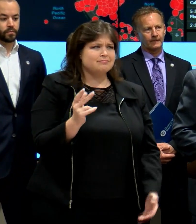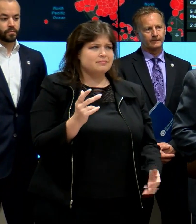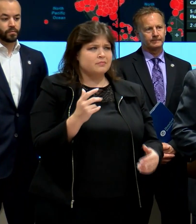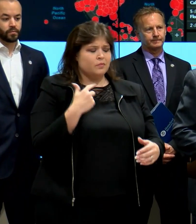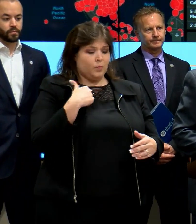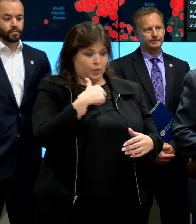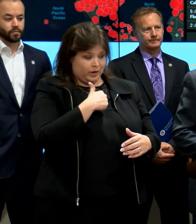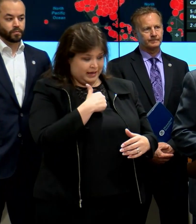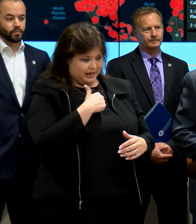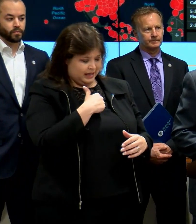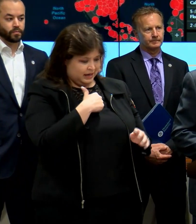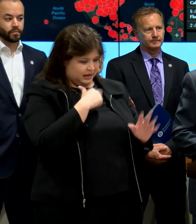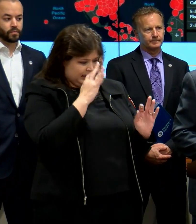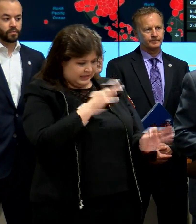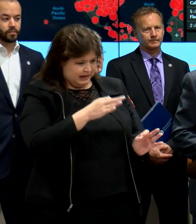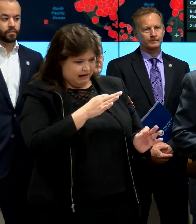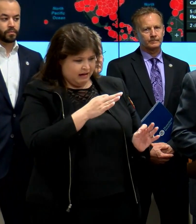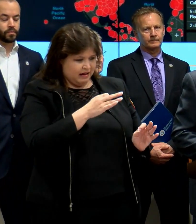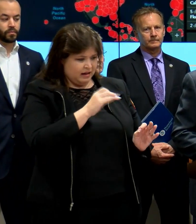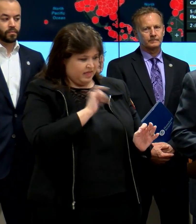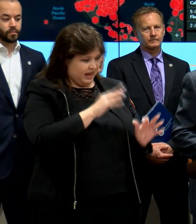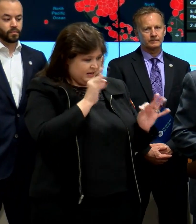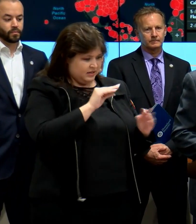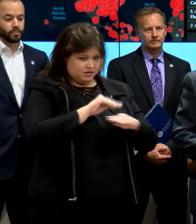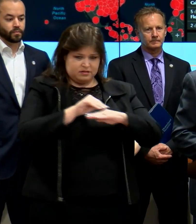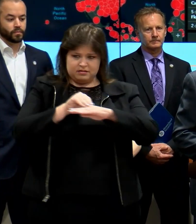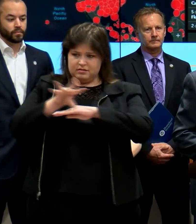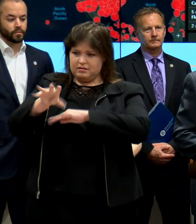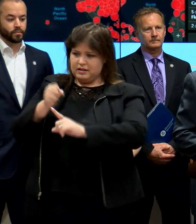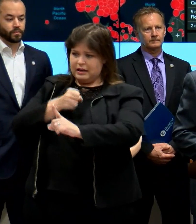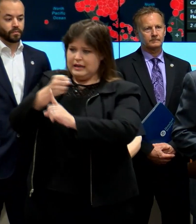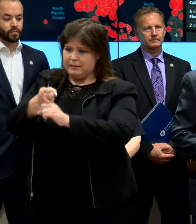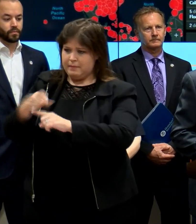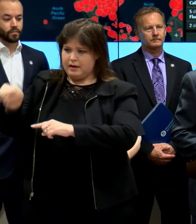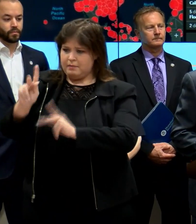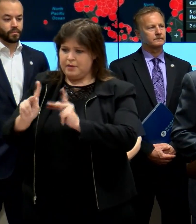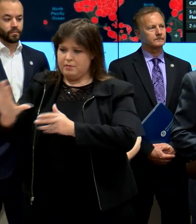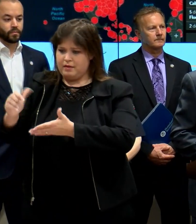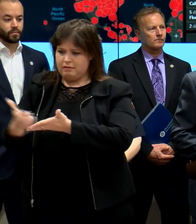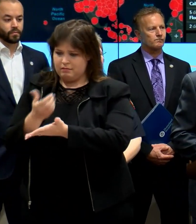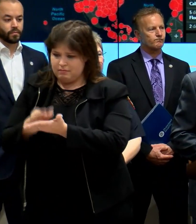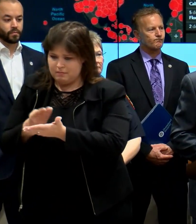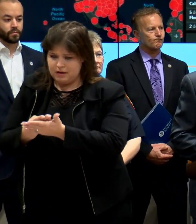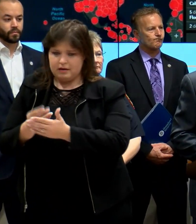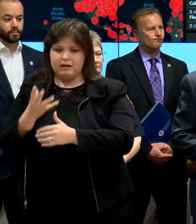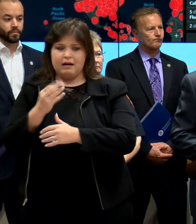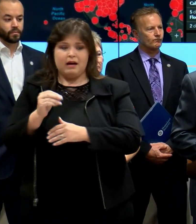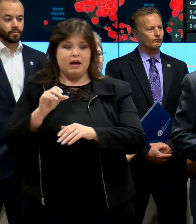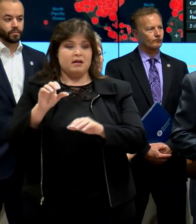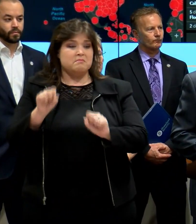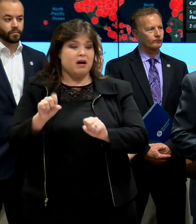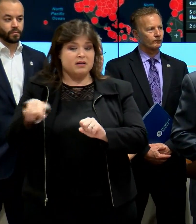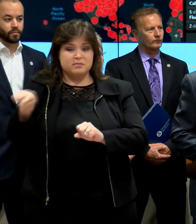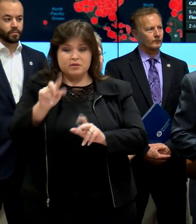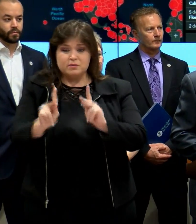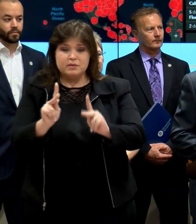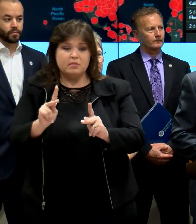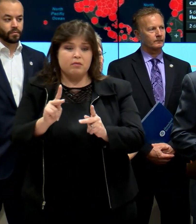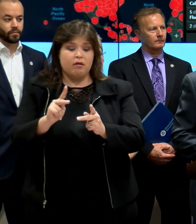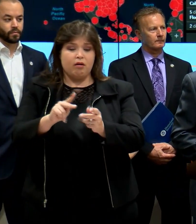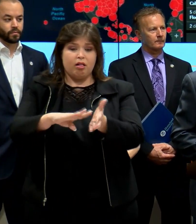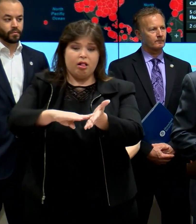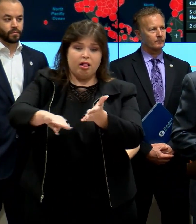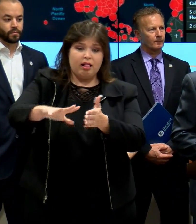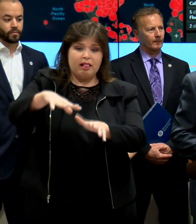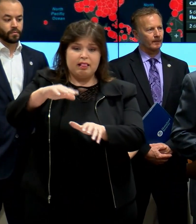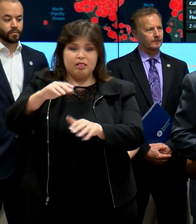decision, you're impacting people's livelihood and possibly people who will be either laid off or lose their jobs as a result